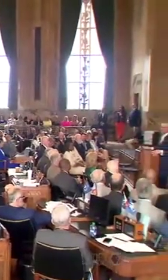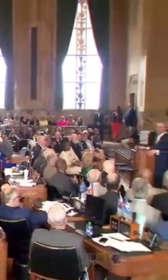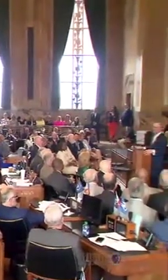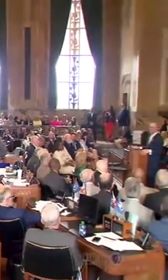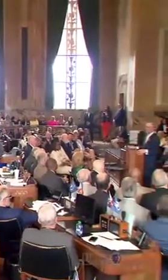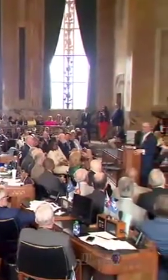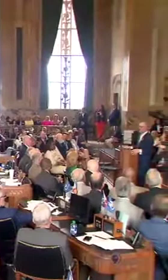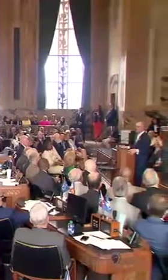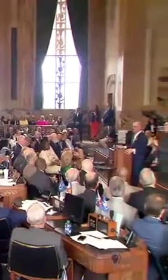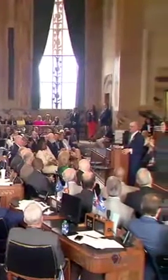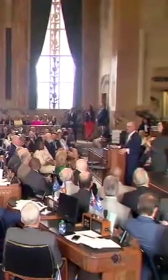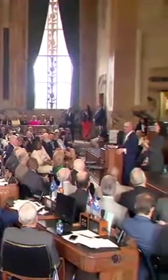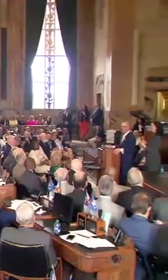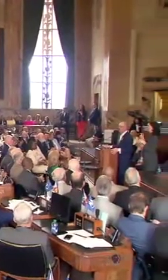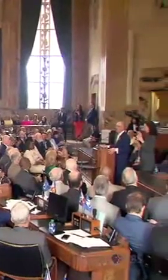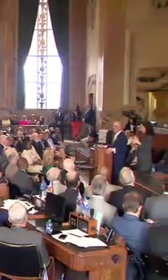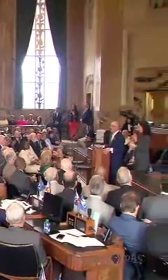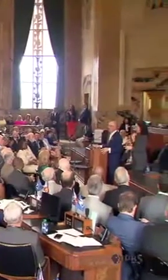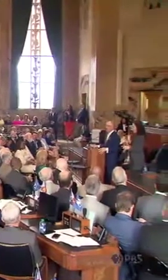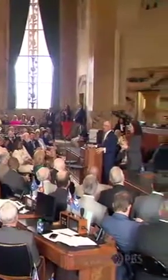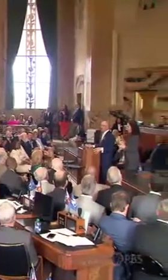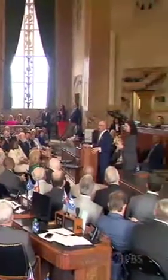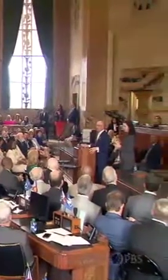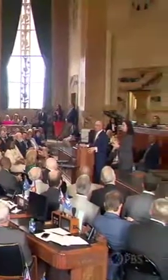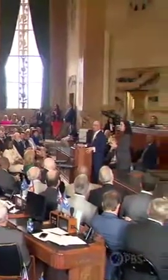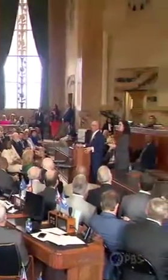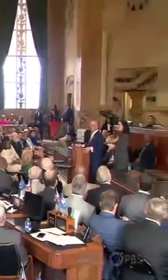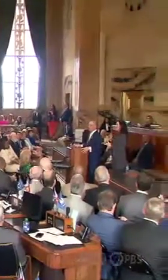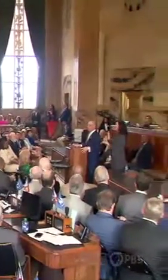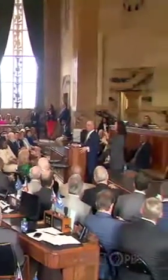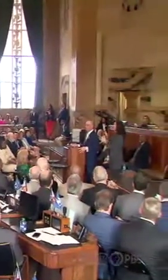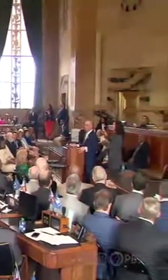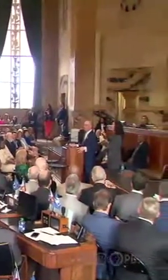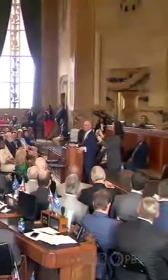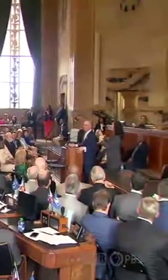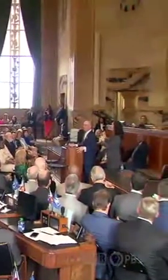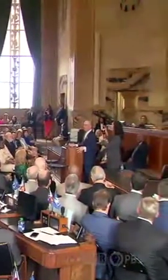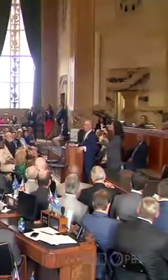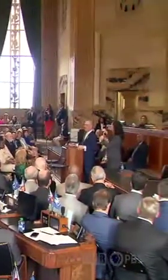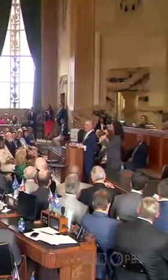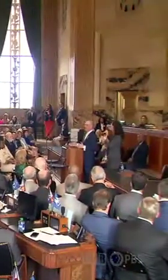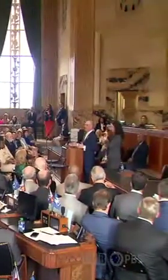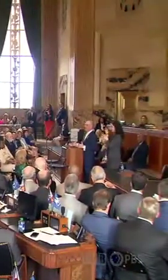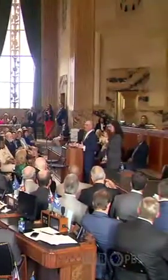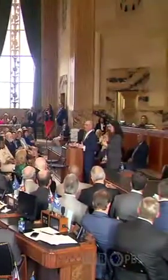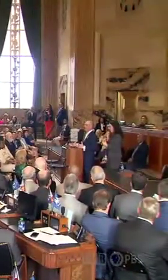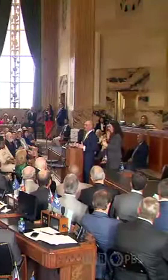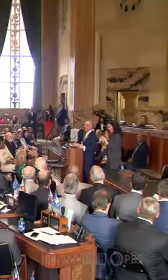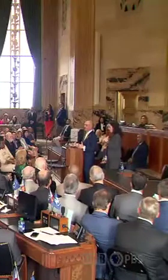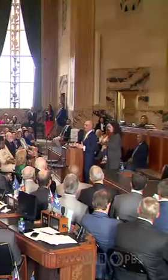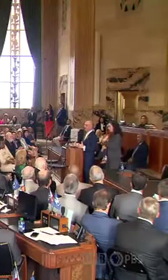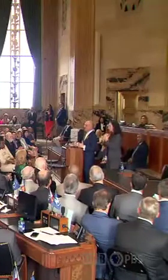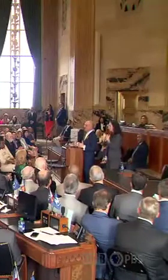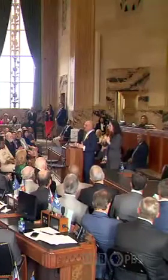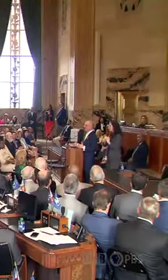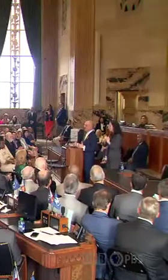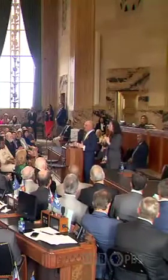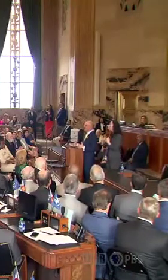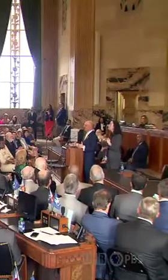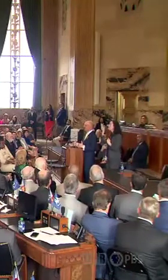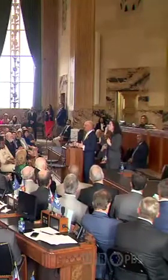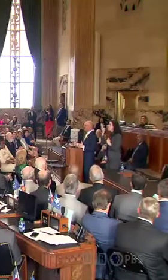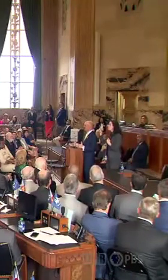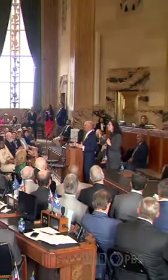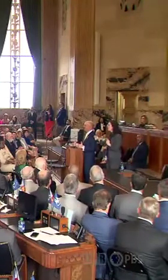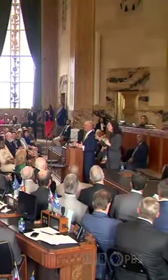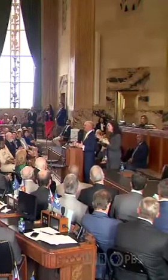we have to make the difficult decision to temporarily leave our homes because of a storm. Imagine being evicted simply because you chose to